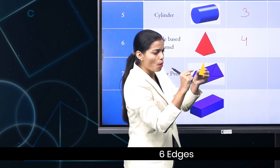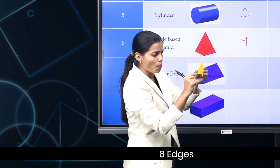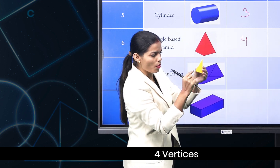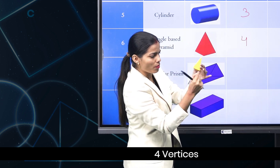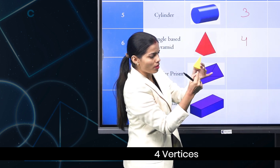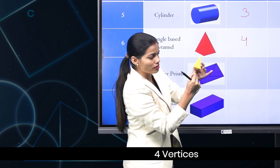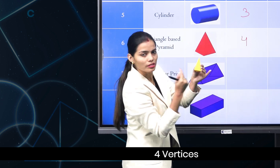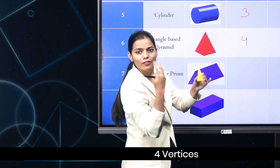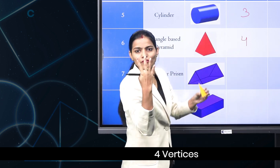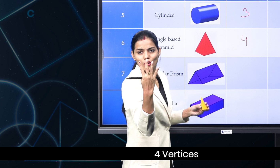4 vertices.